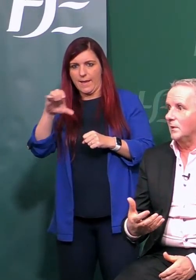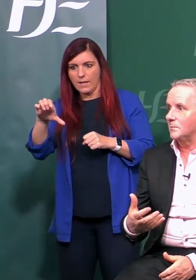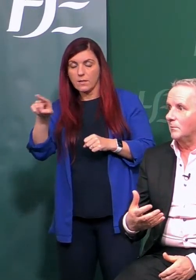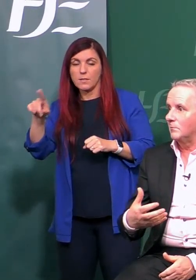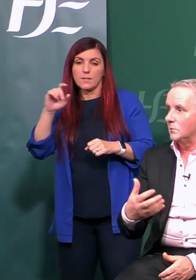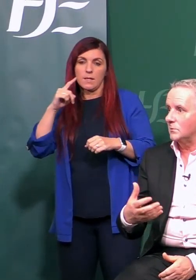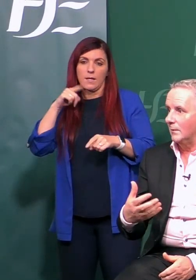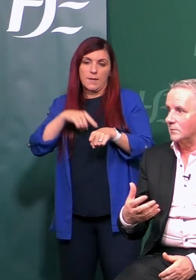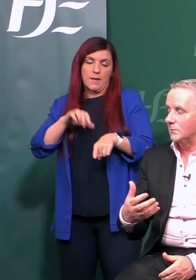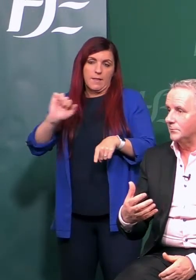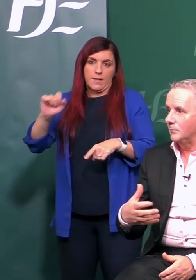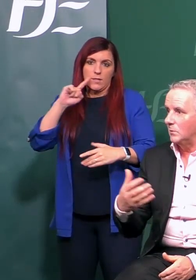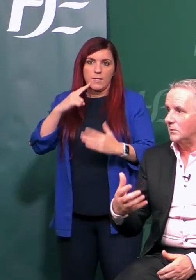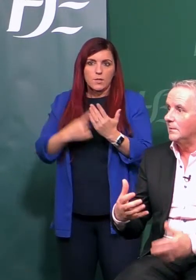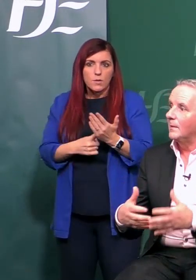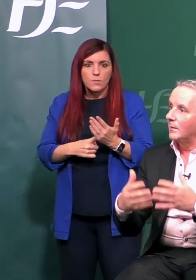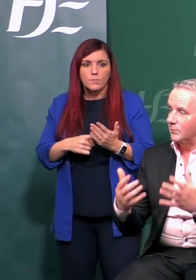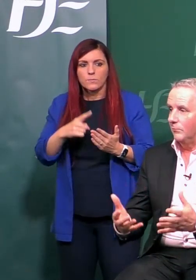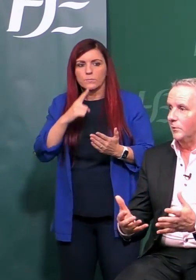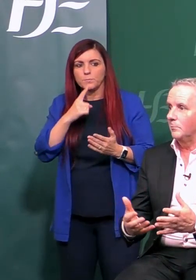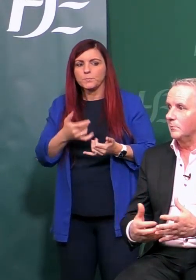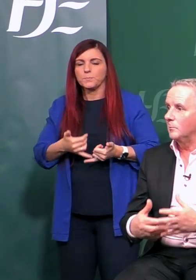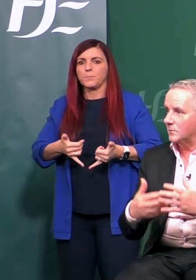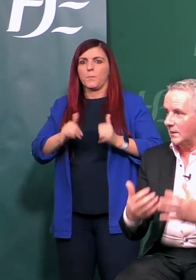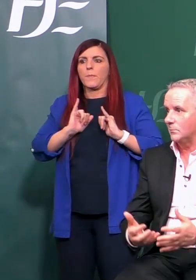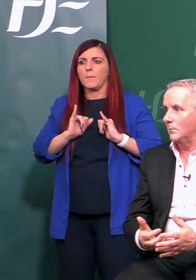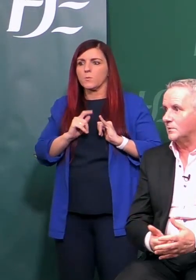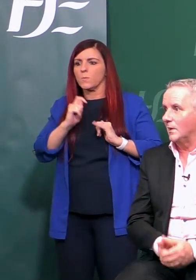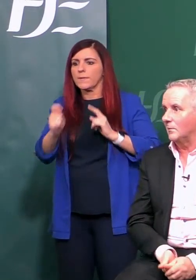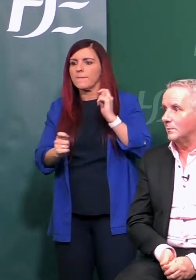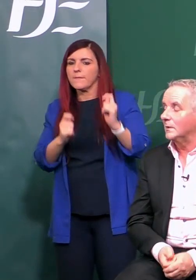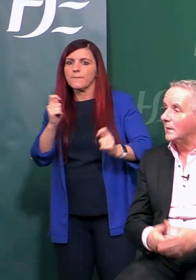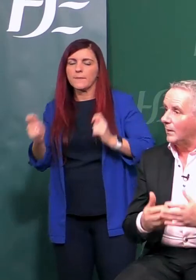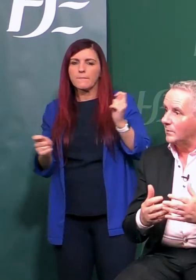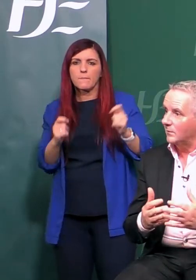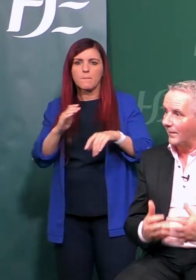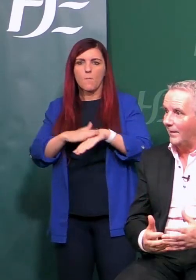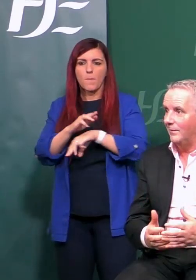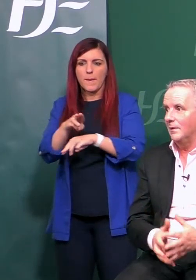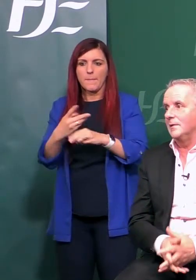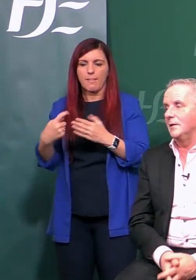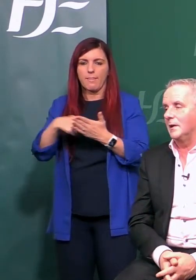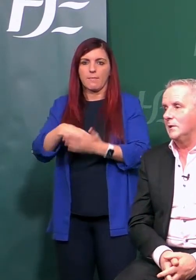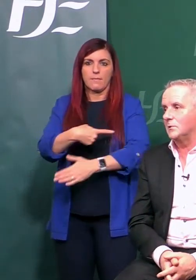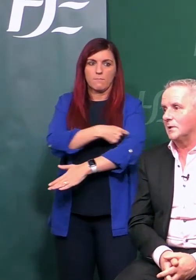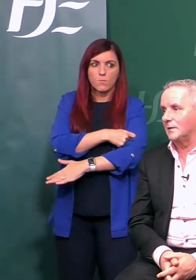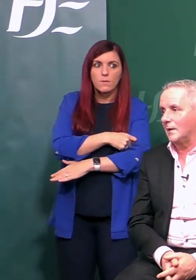are concerns about reduced levels of immunity for vulnerable groups, and that's what we started with. And